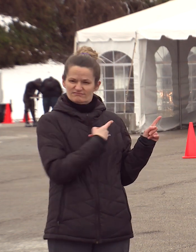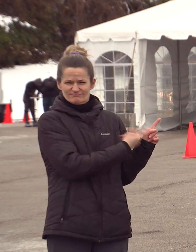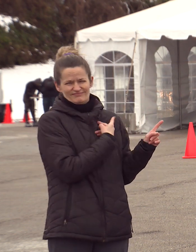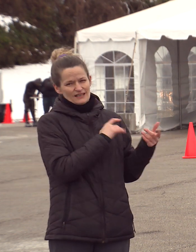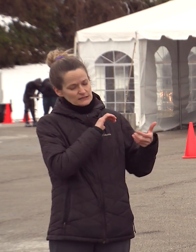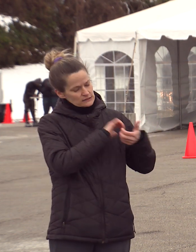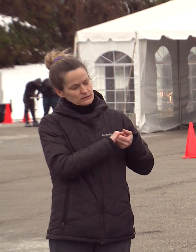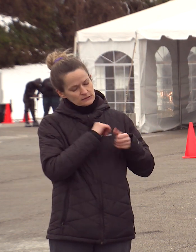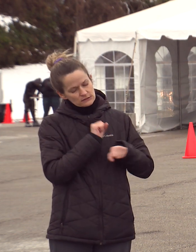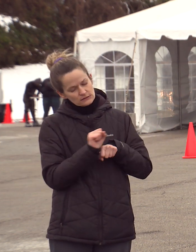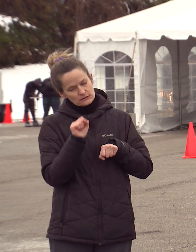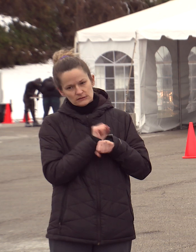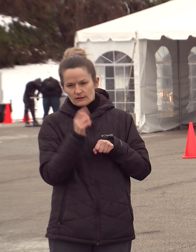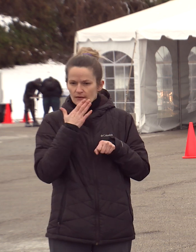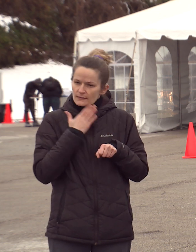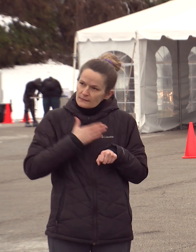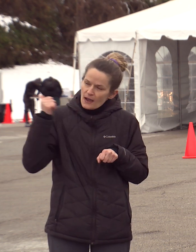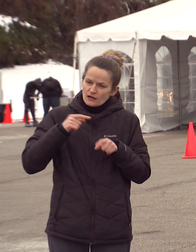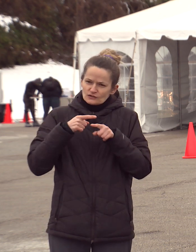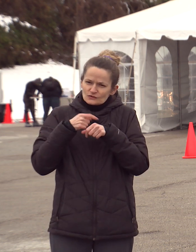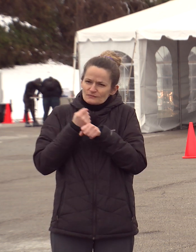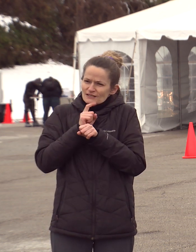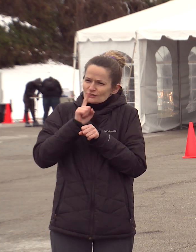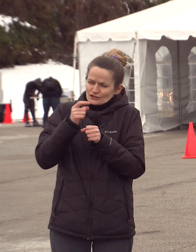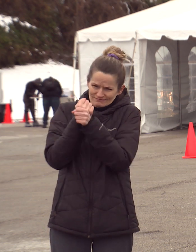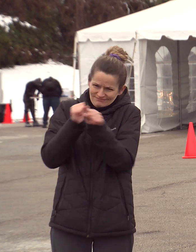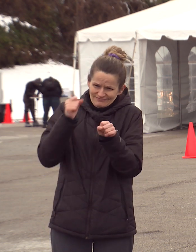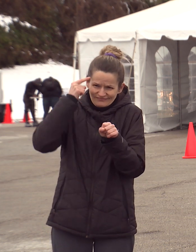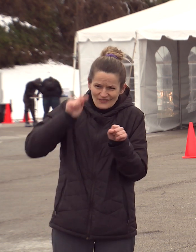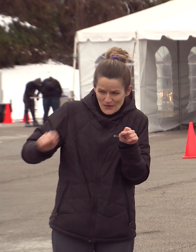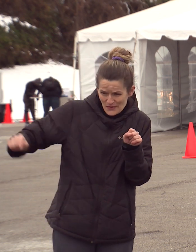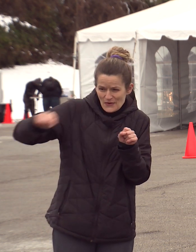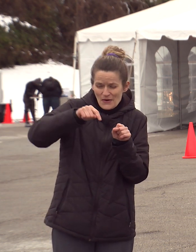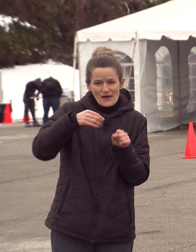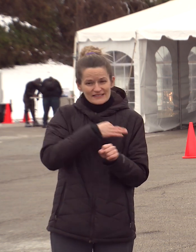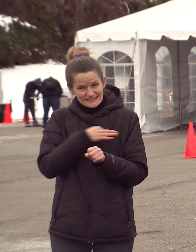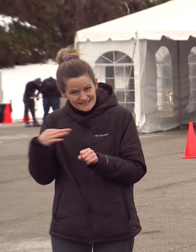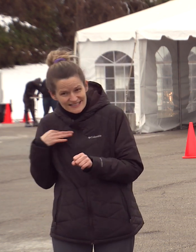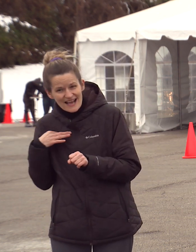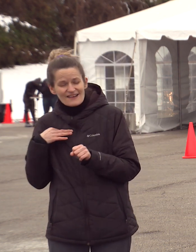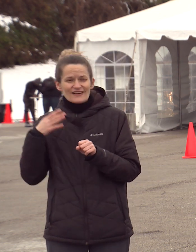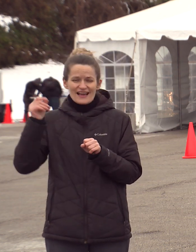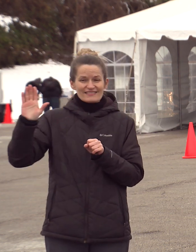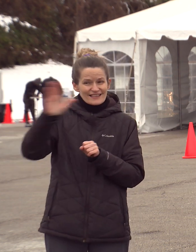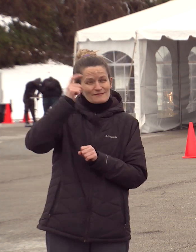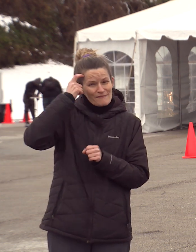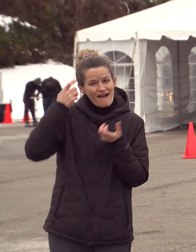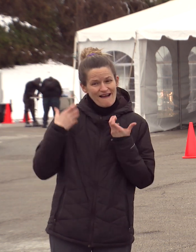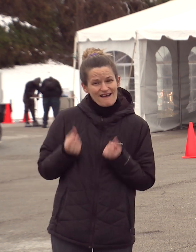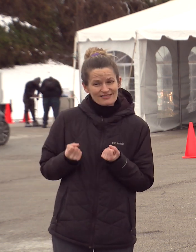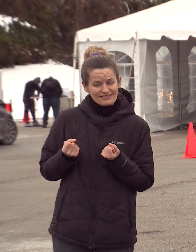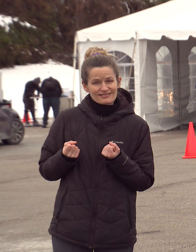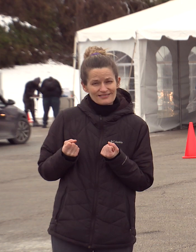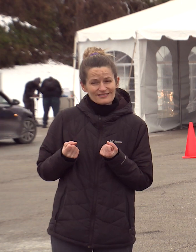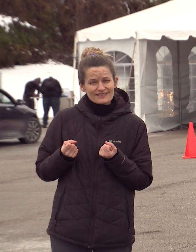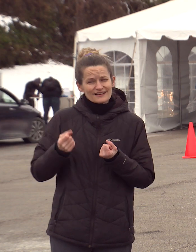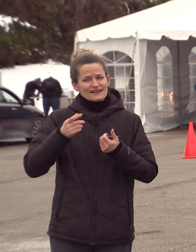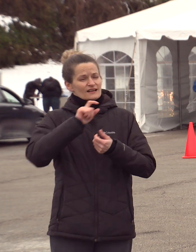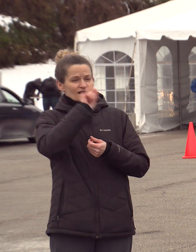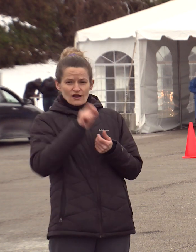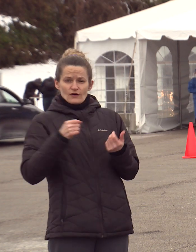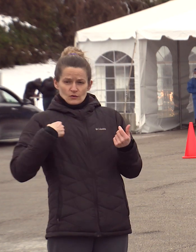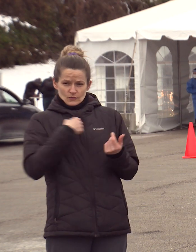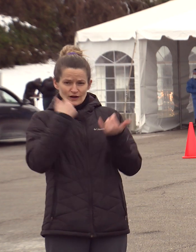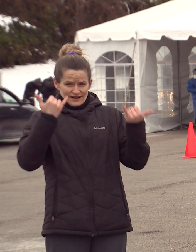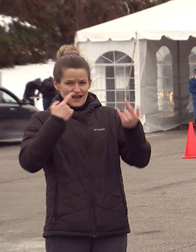and well-being of our school students and staff in mind. And to that end, today we're announcing that my administration is